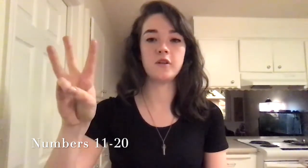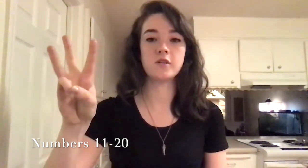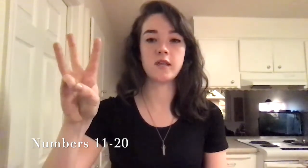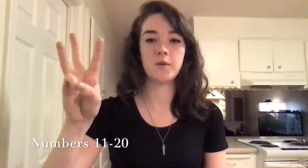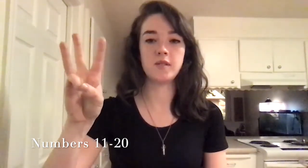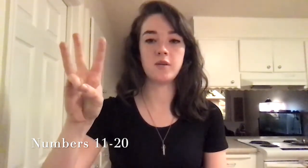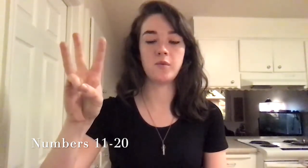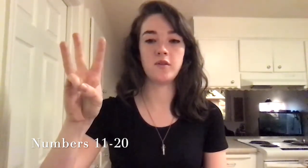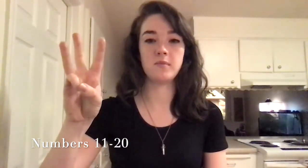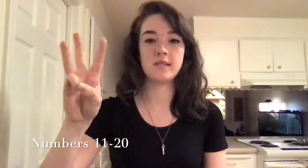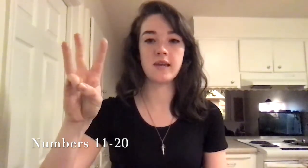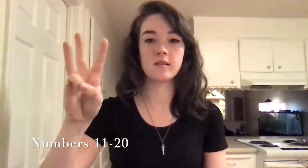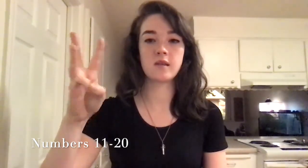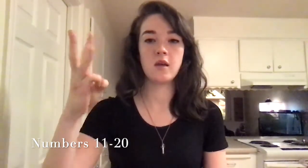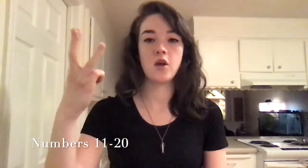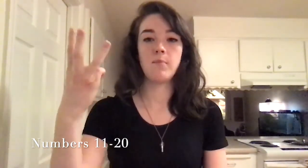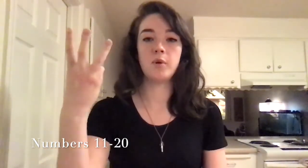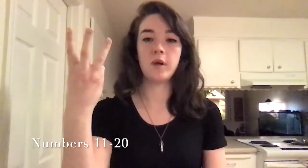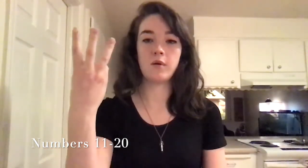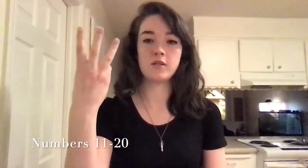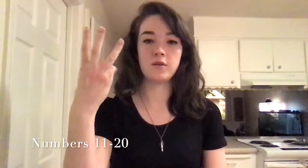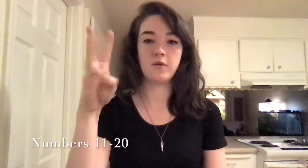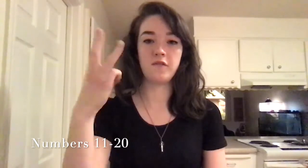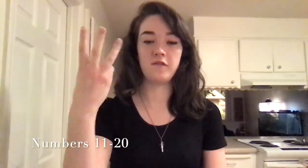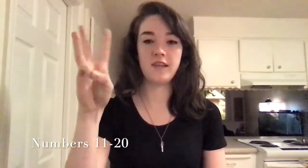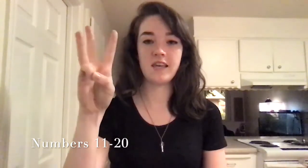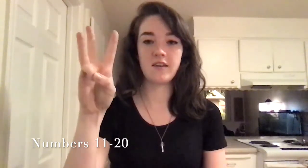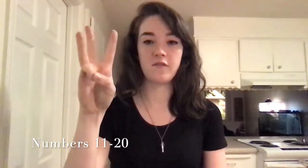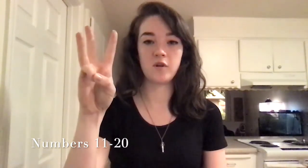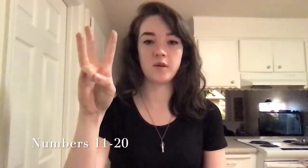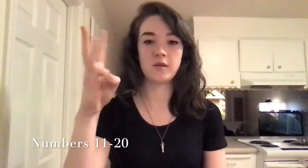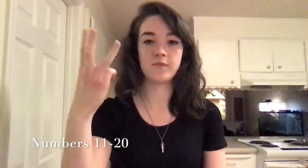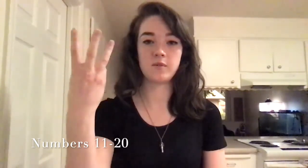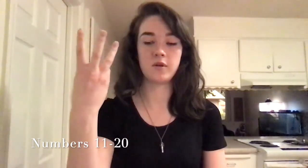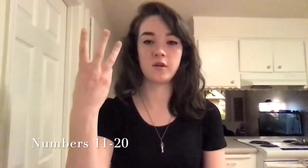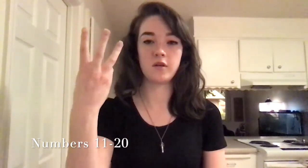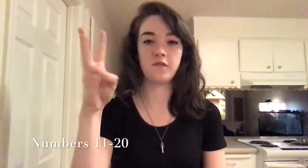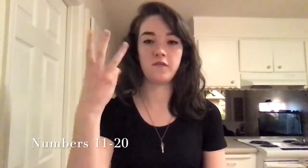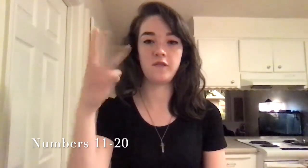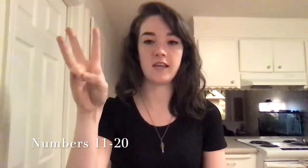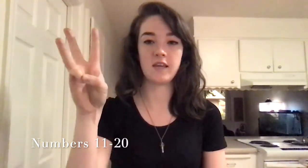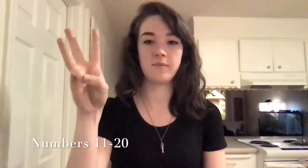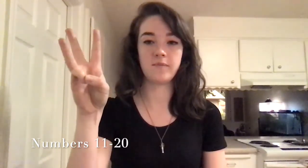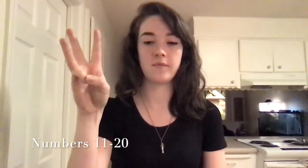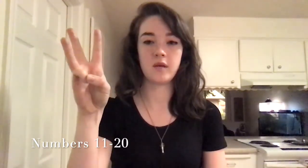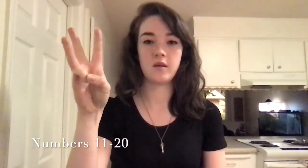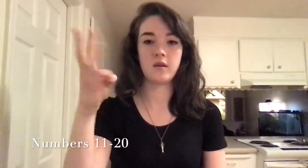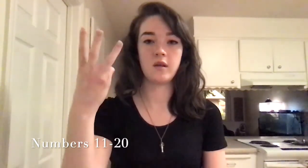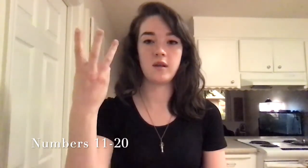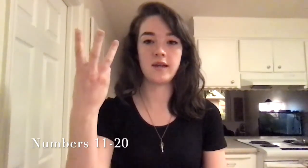like we did with number 6, but we're going to flick it forward. So we're going to flick it. Nice.